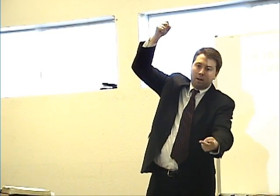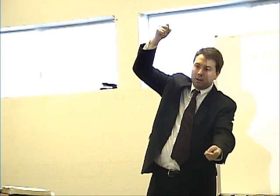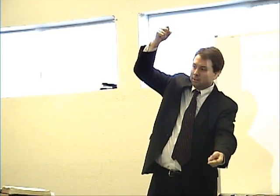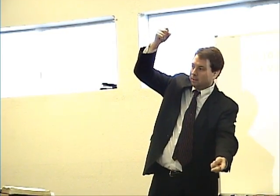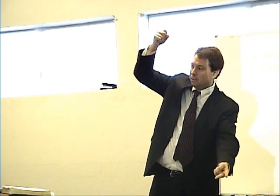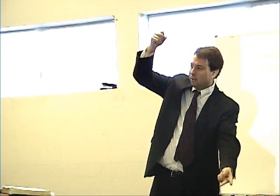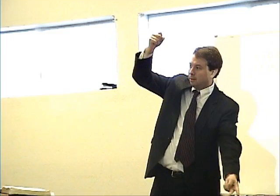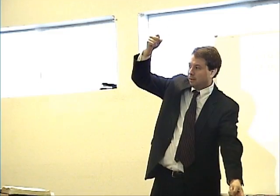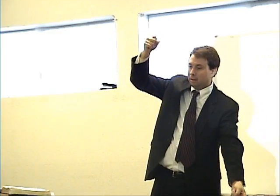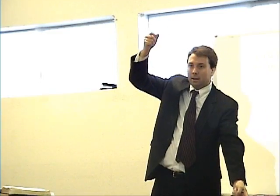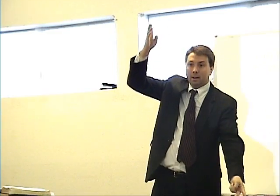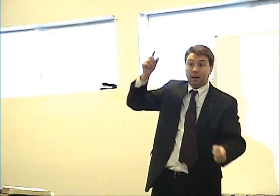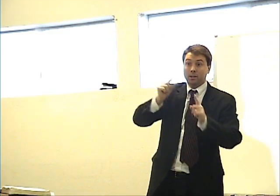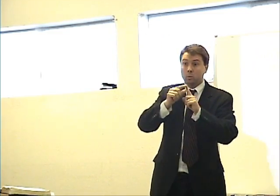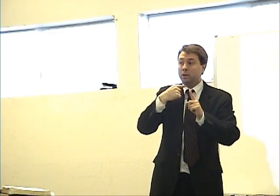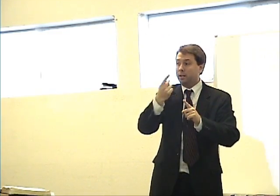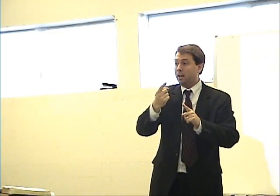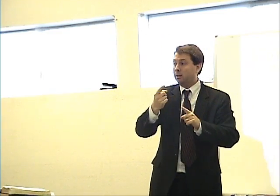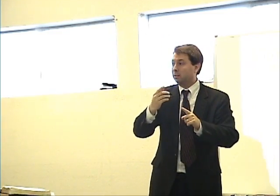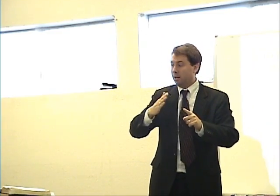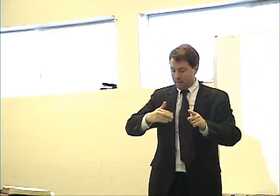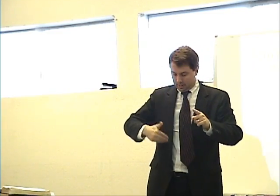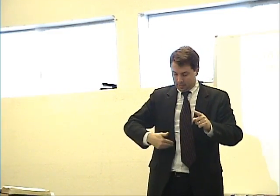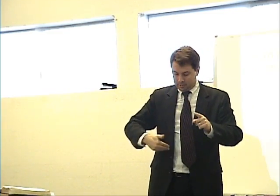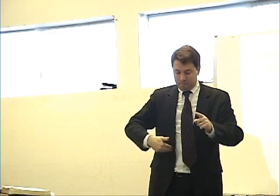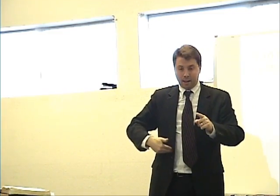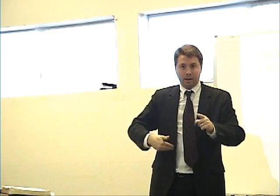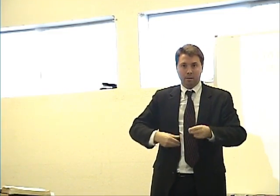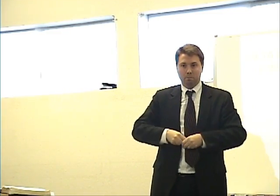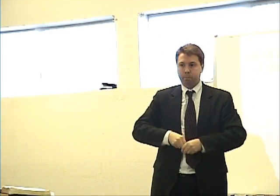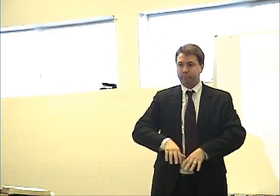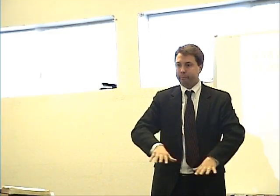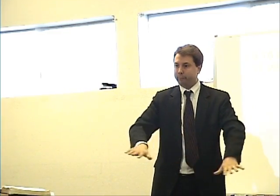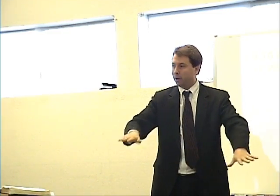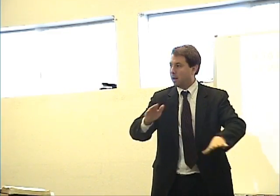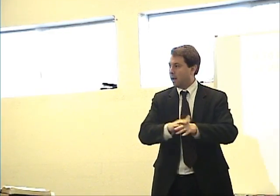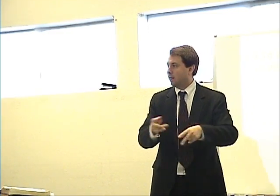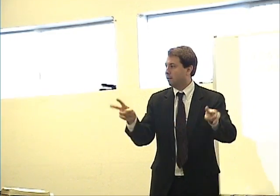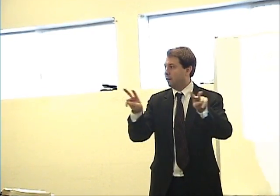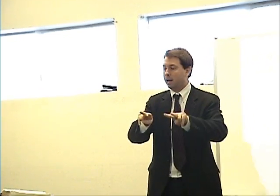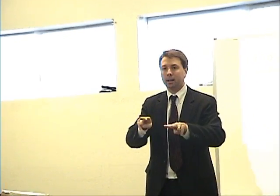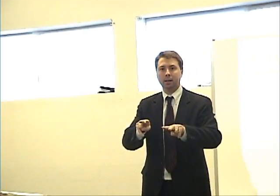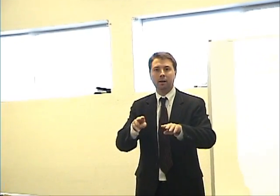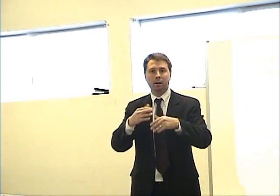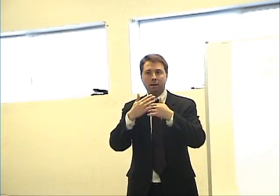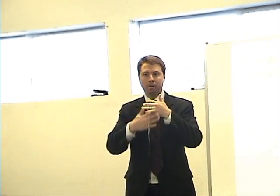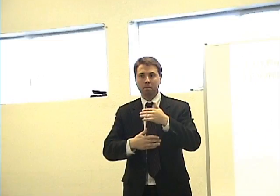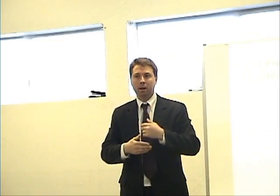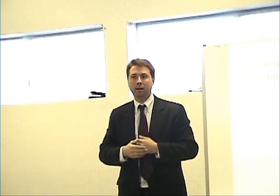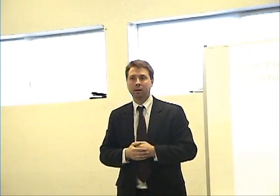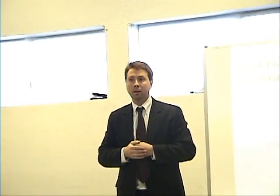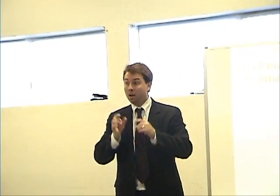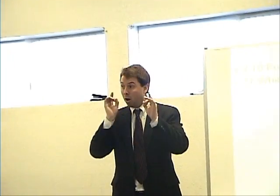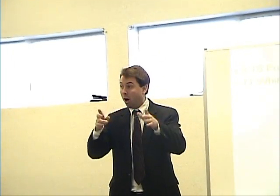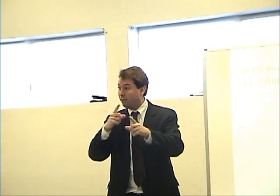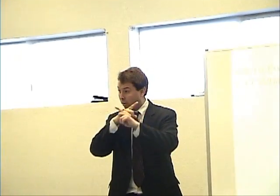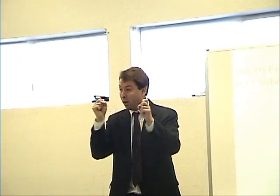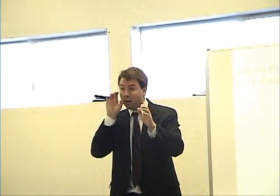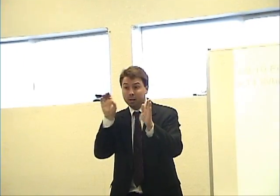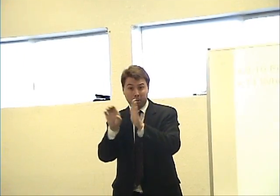falls. And God's word tells his belly on the valley. Awful, ugly